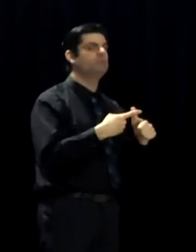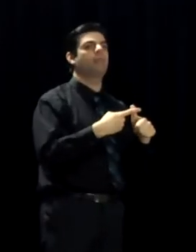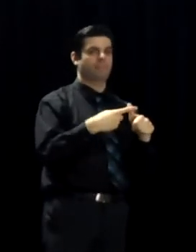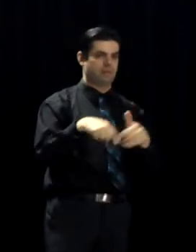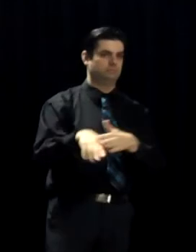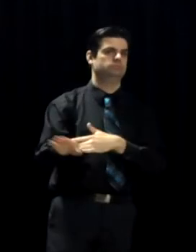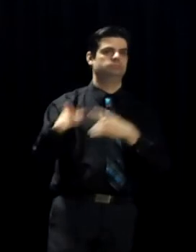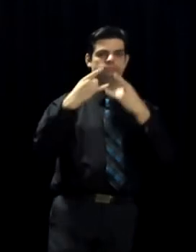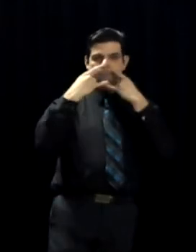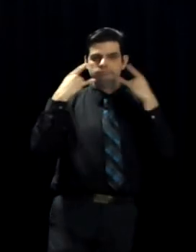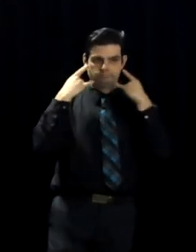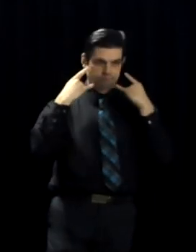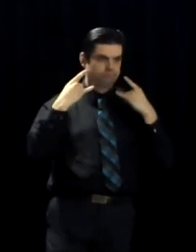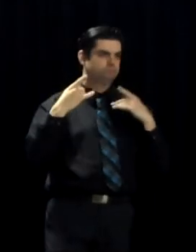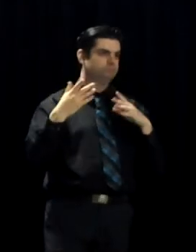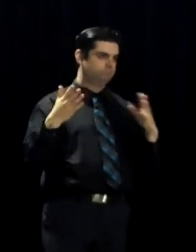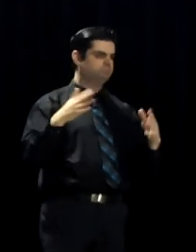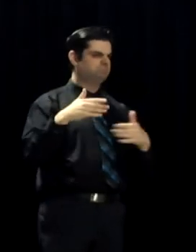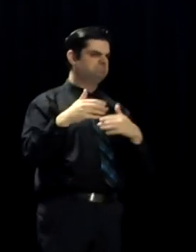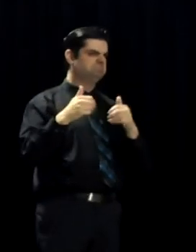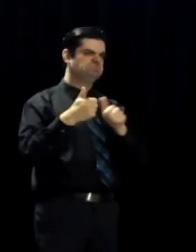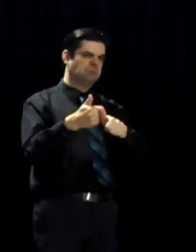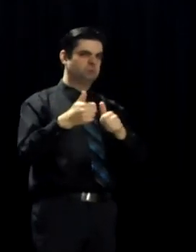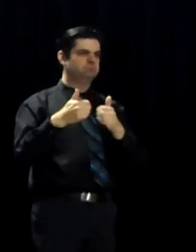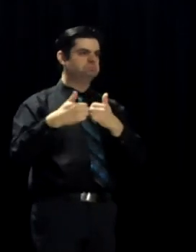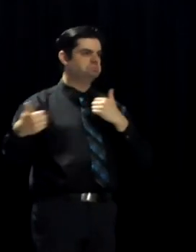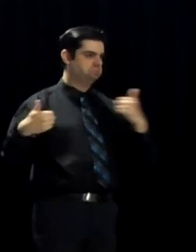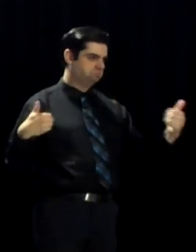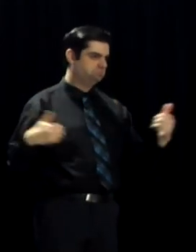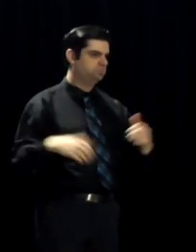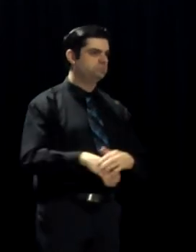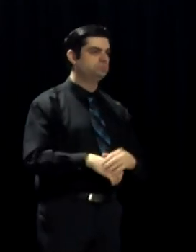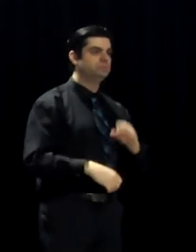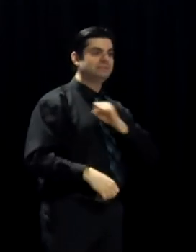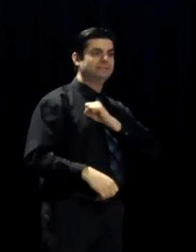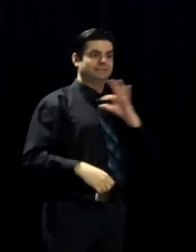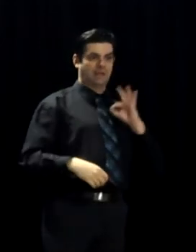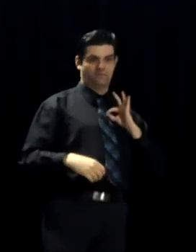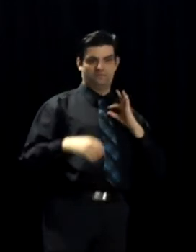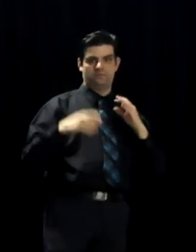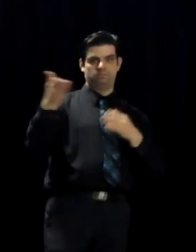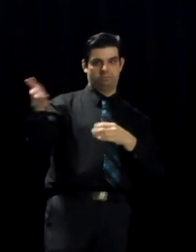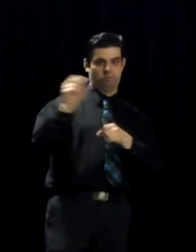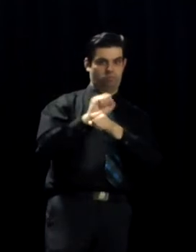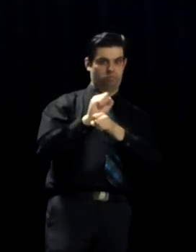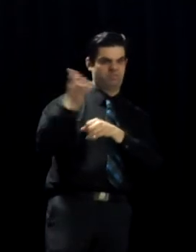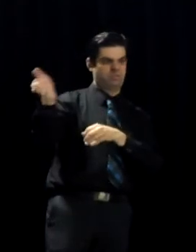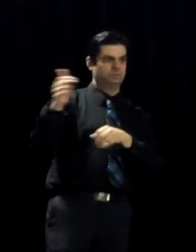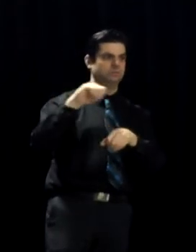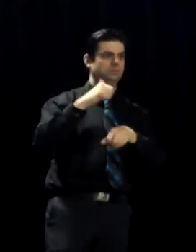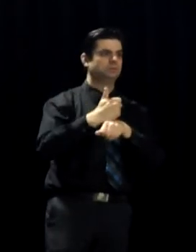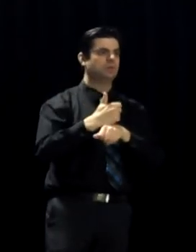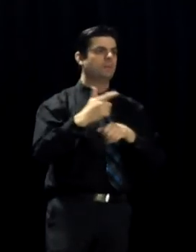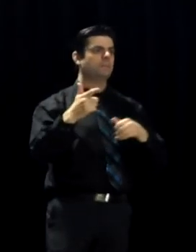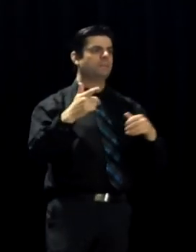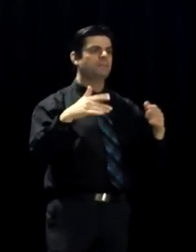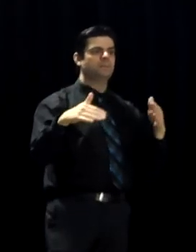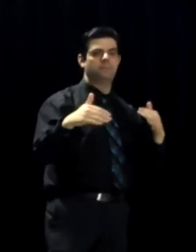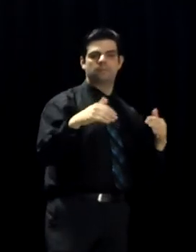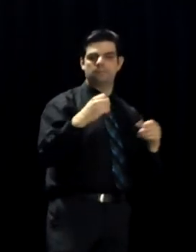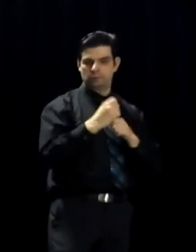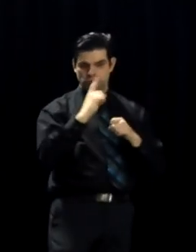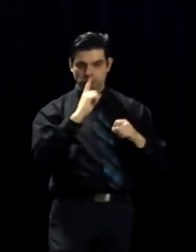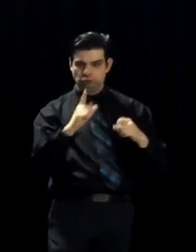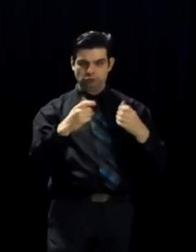there to make sure that each group was at least 6 feet apart from each other. So very happy,